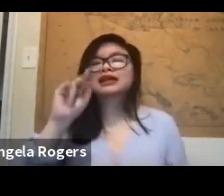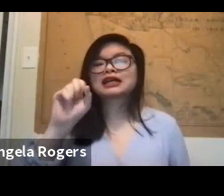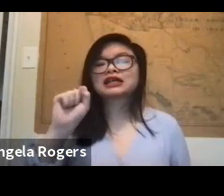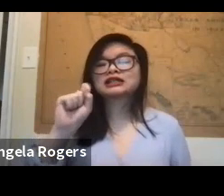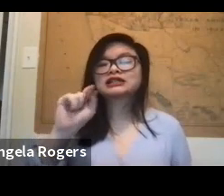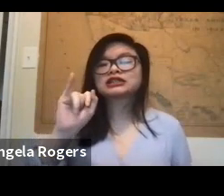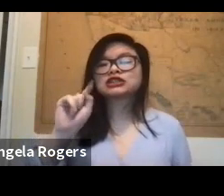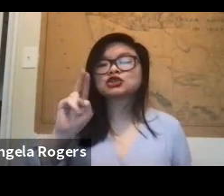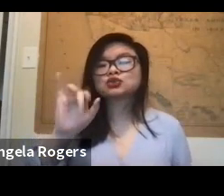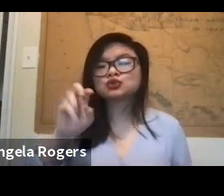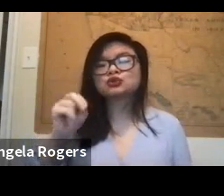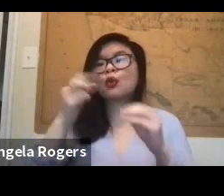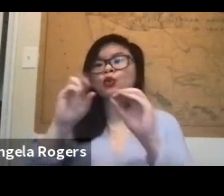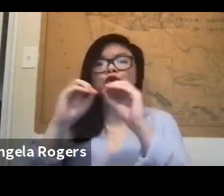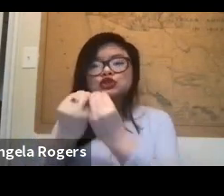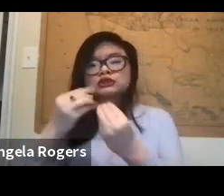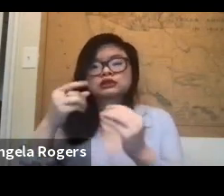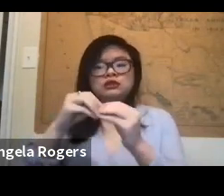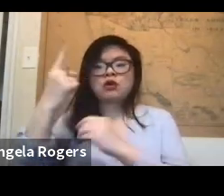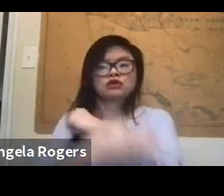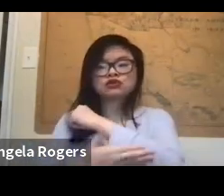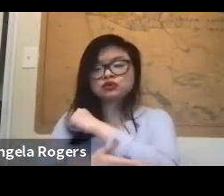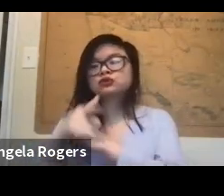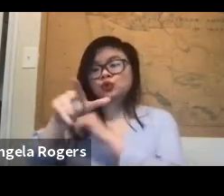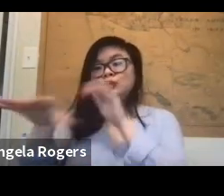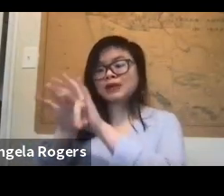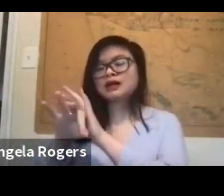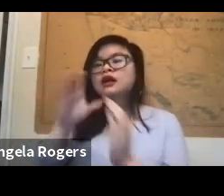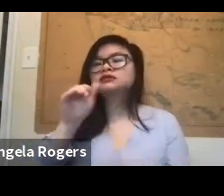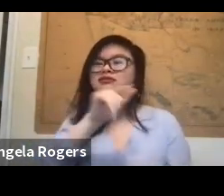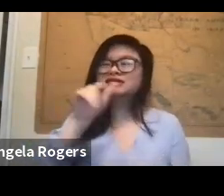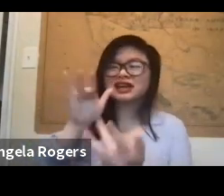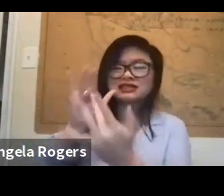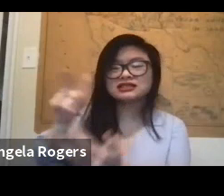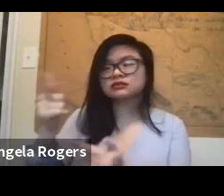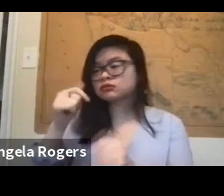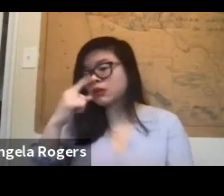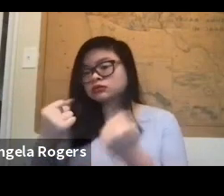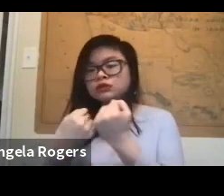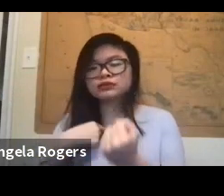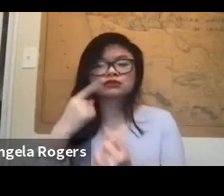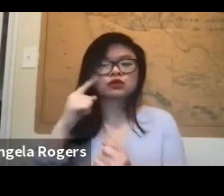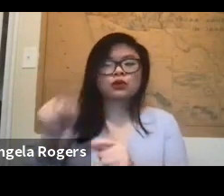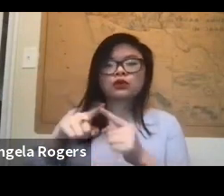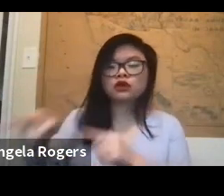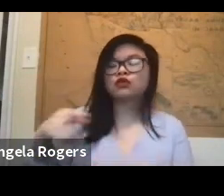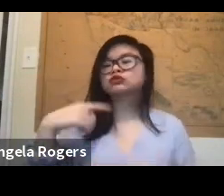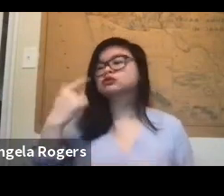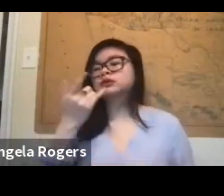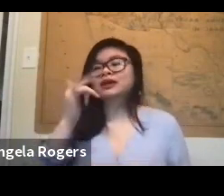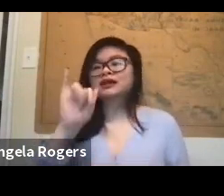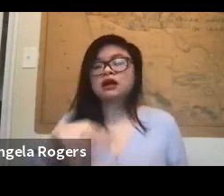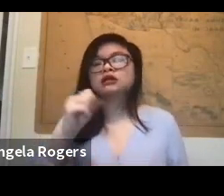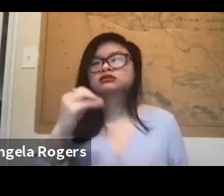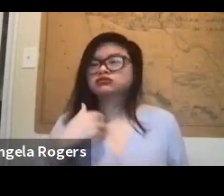you know, if you want to apply maybe for a specific organization or institution in another country, you're going to want to contact them